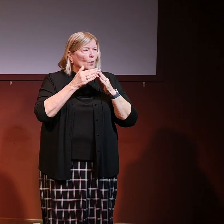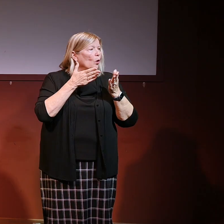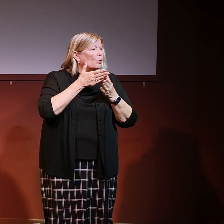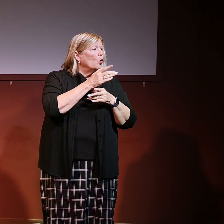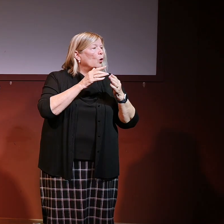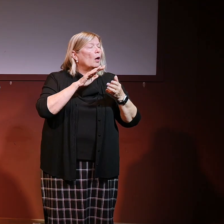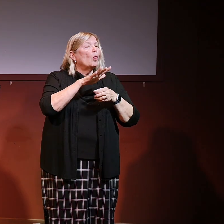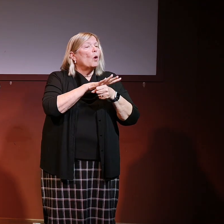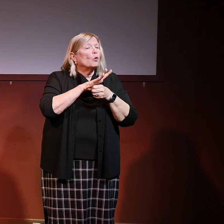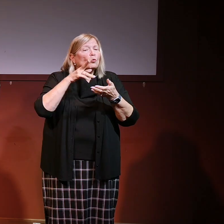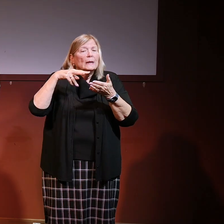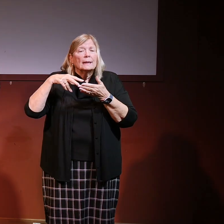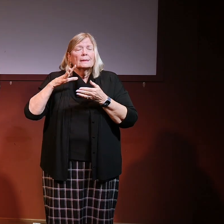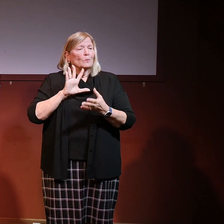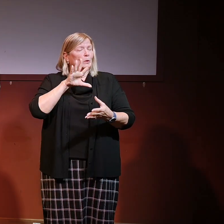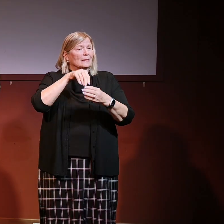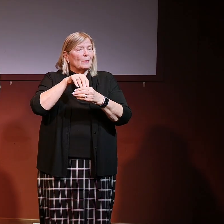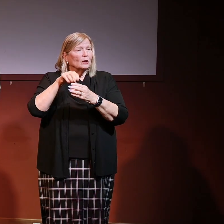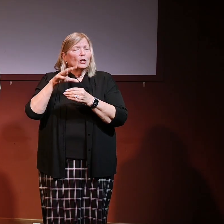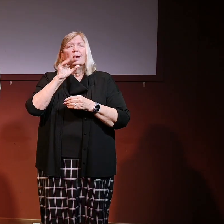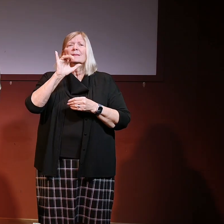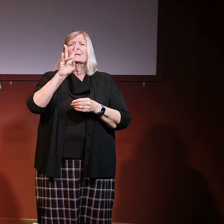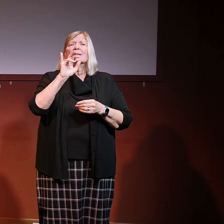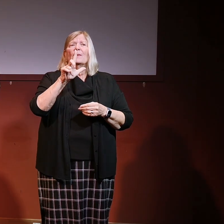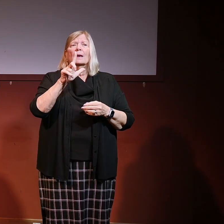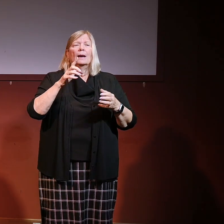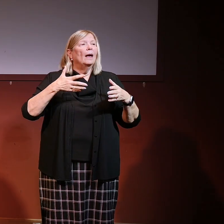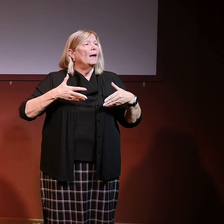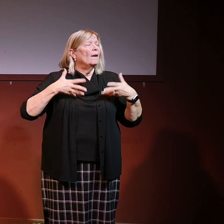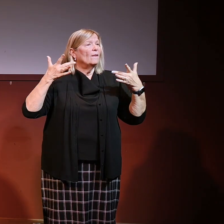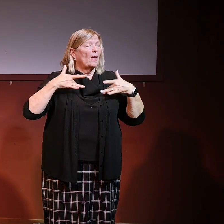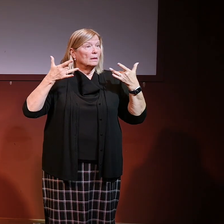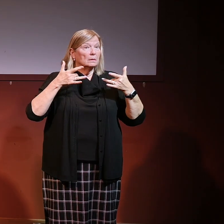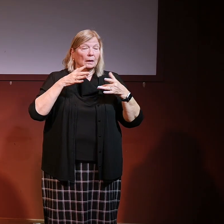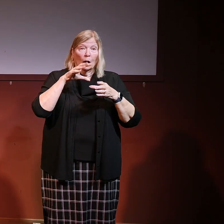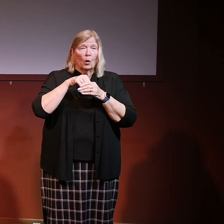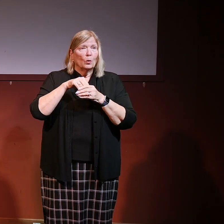readings and participation in civic events, including those in our school system.